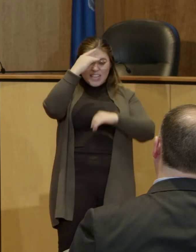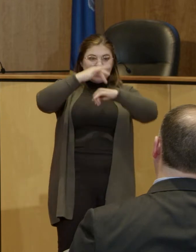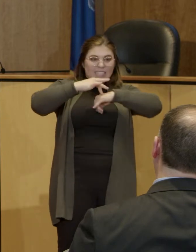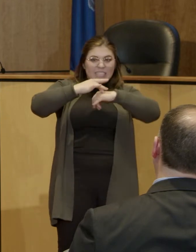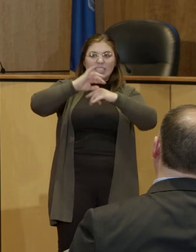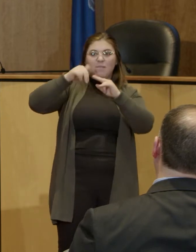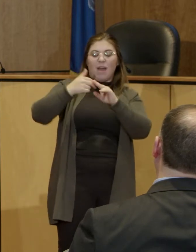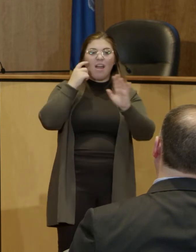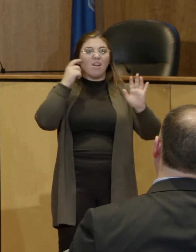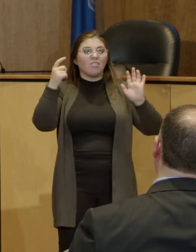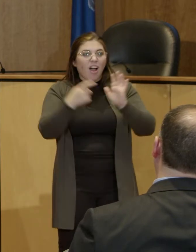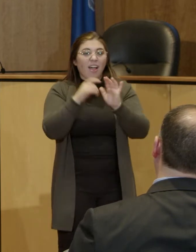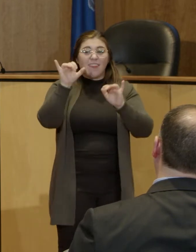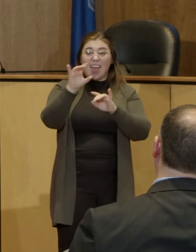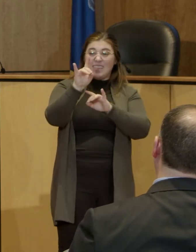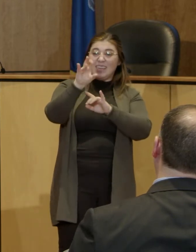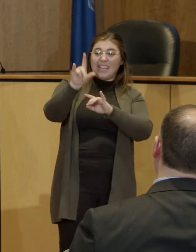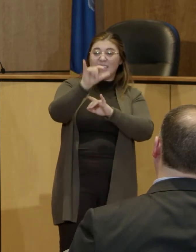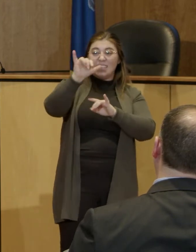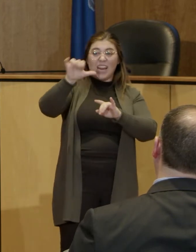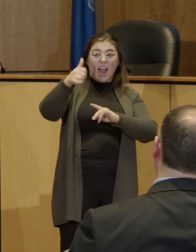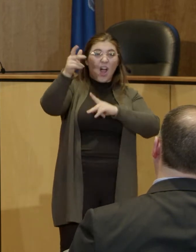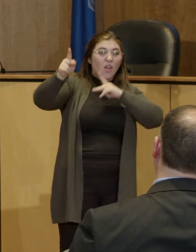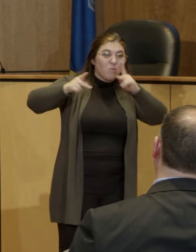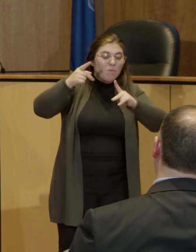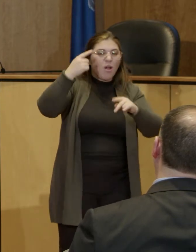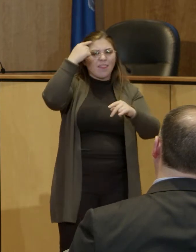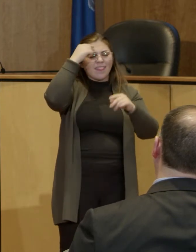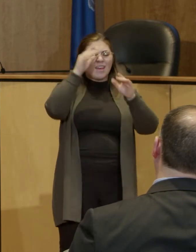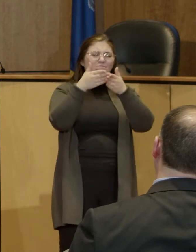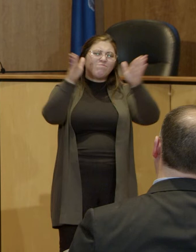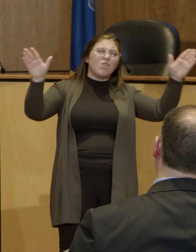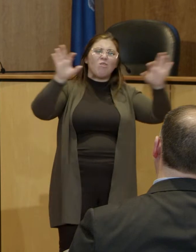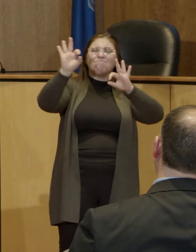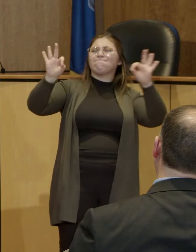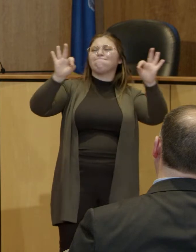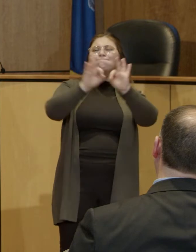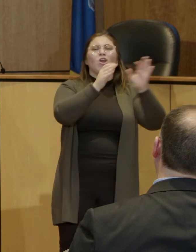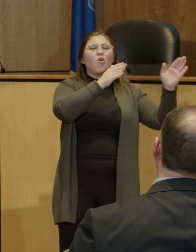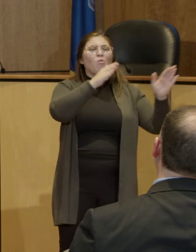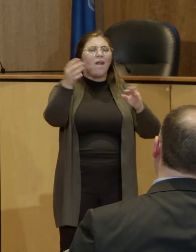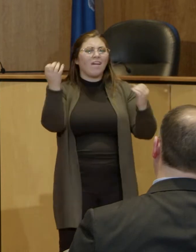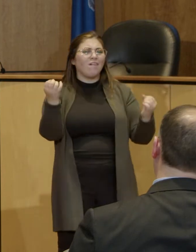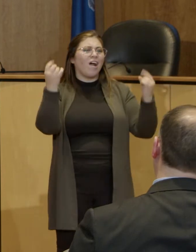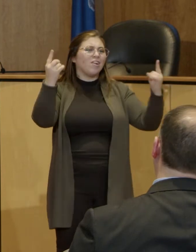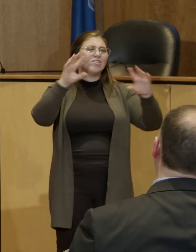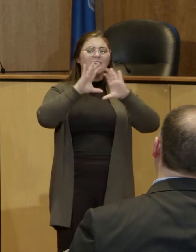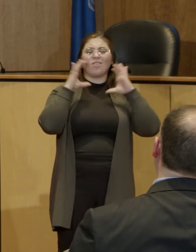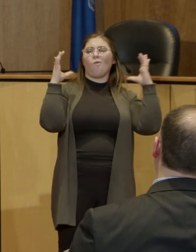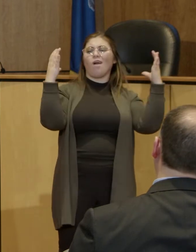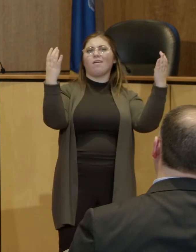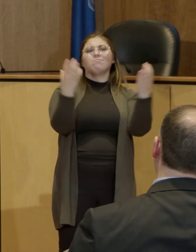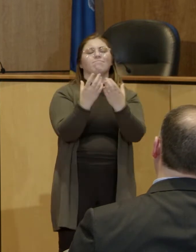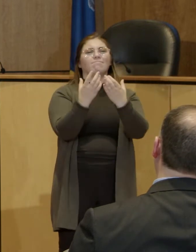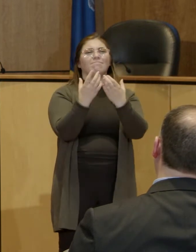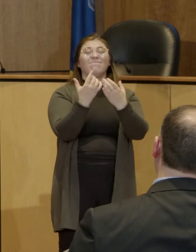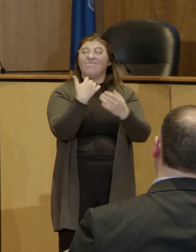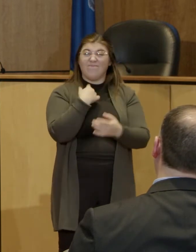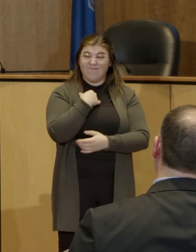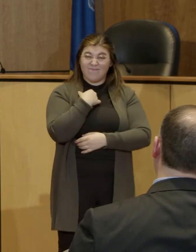upon acknowledging the dignity in others as this overly utopic way of understanding the world.